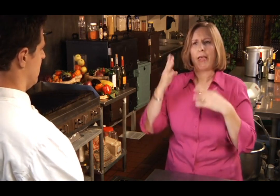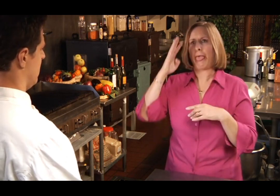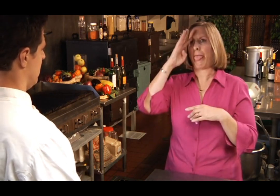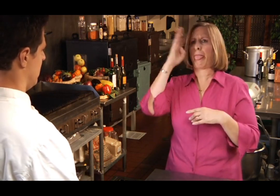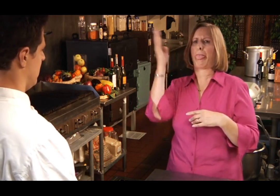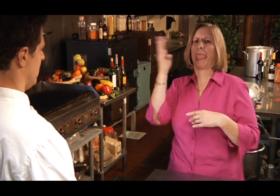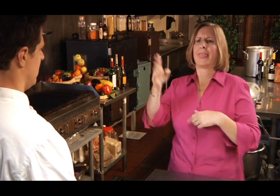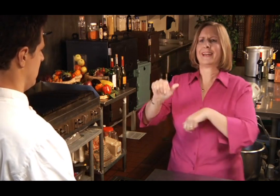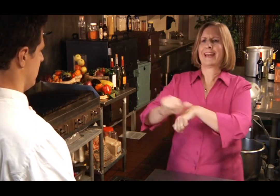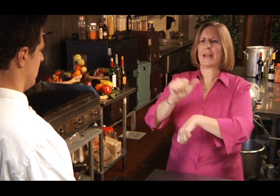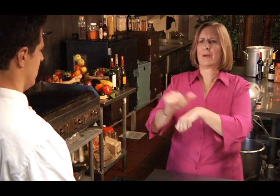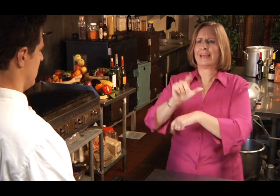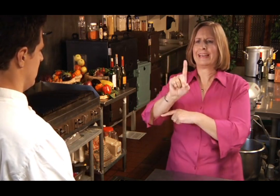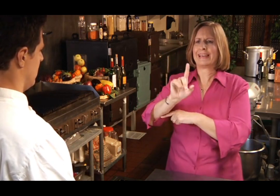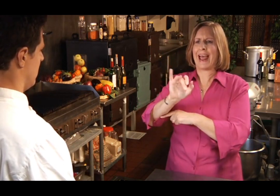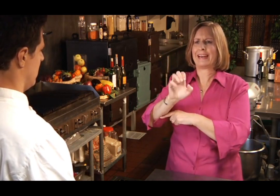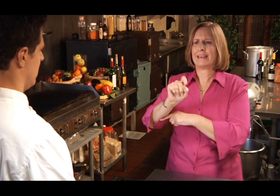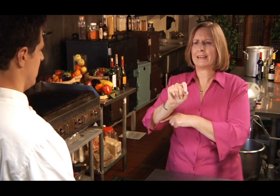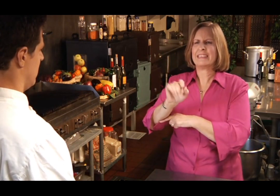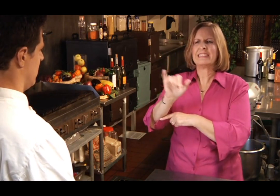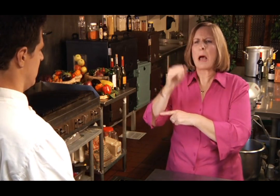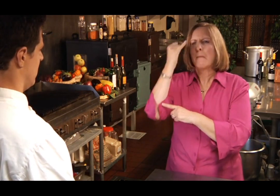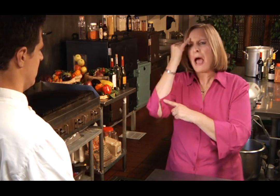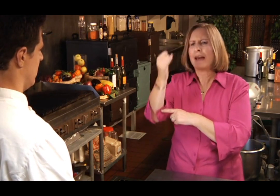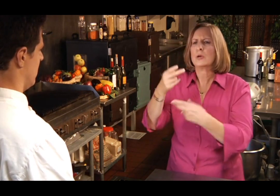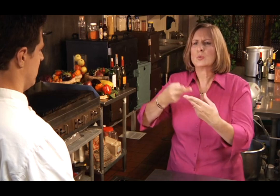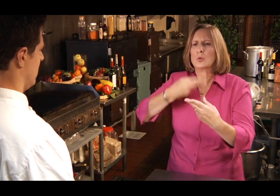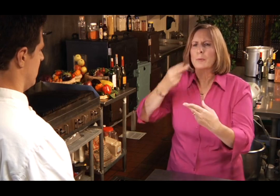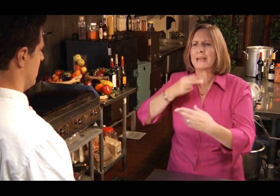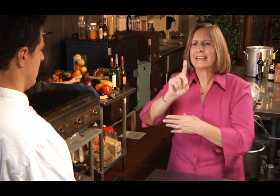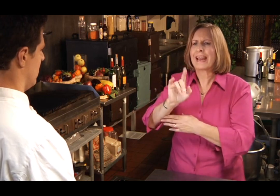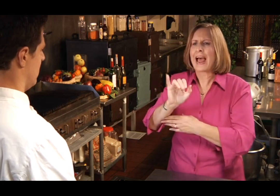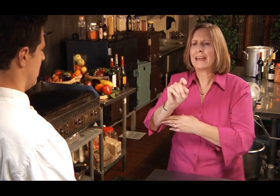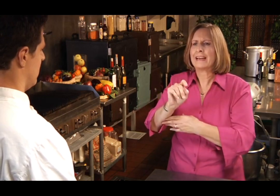Unfortunately, extreme diets such as the soup diet you mentioned